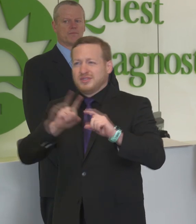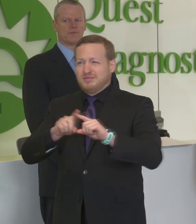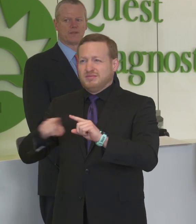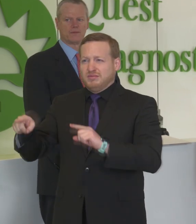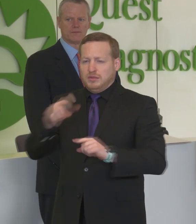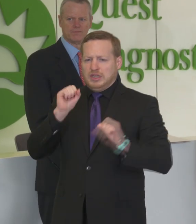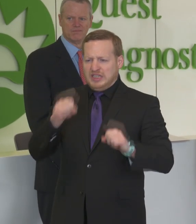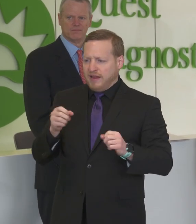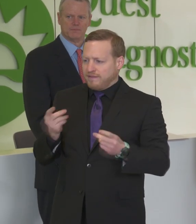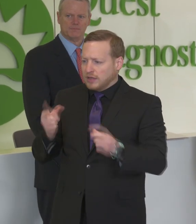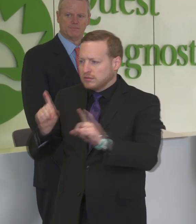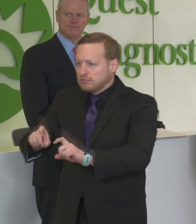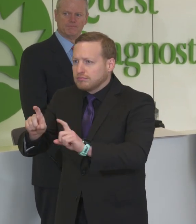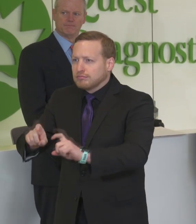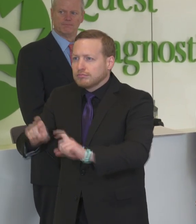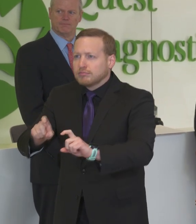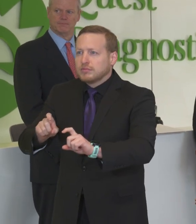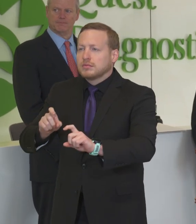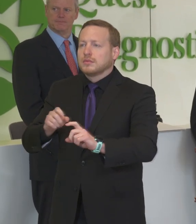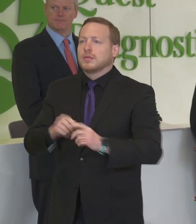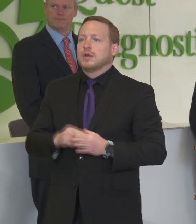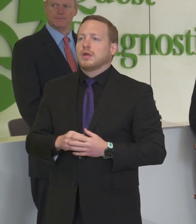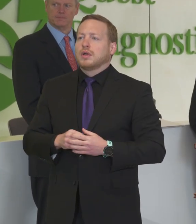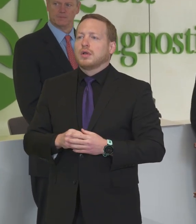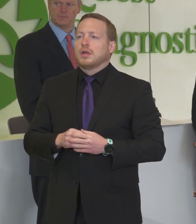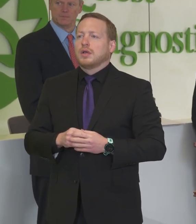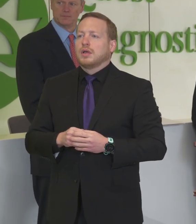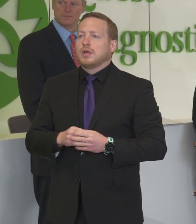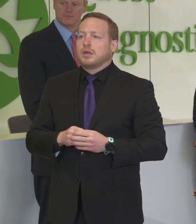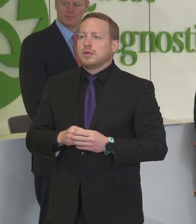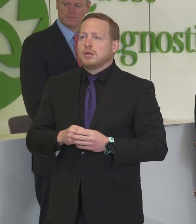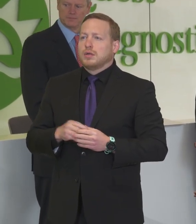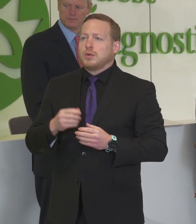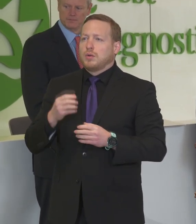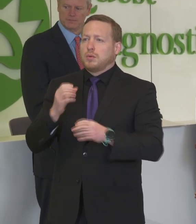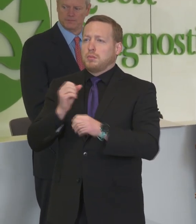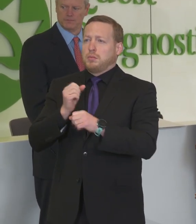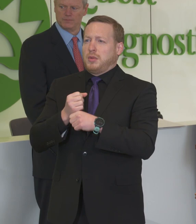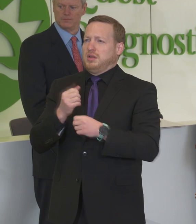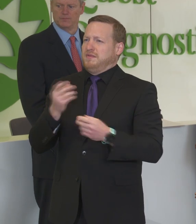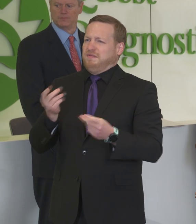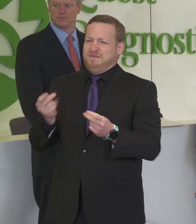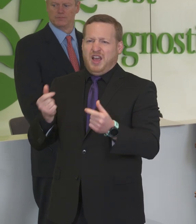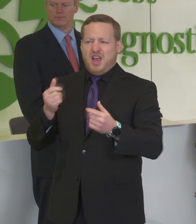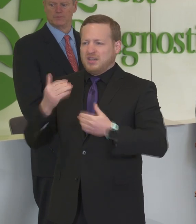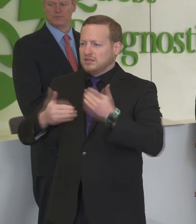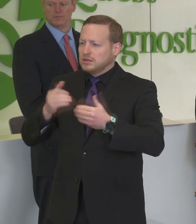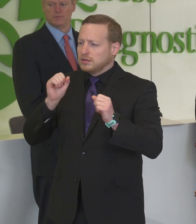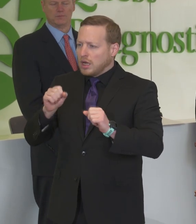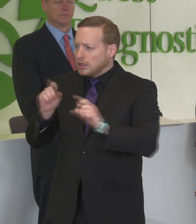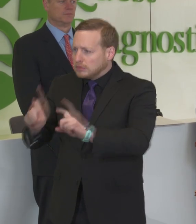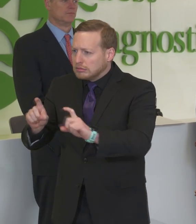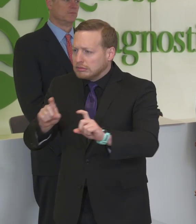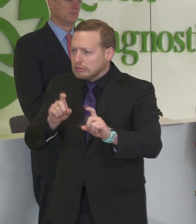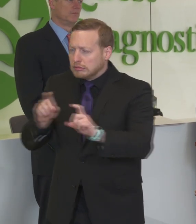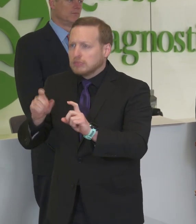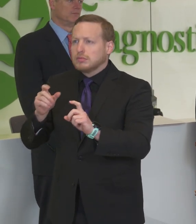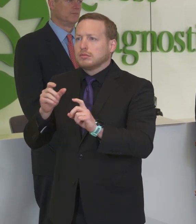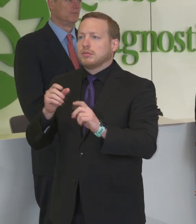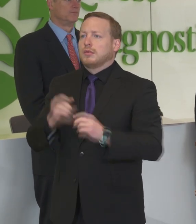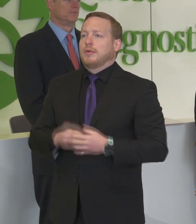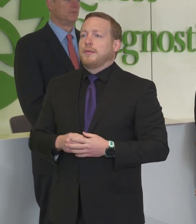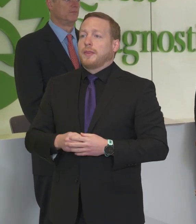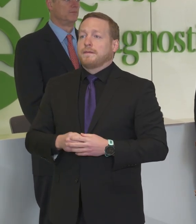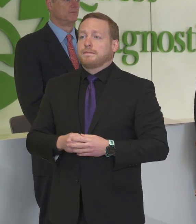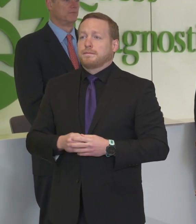ill and in hospitals get tested really quickly with those results turned around, so that if they need to be moved then from an